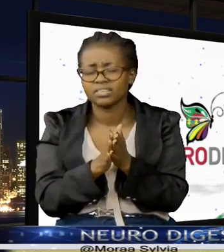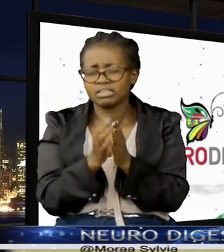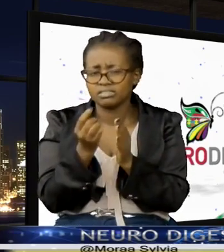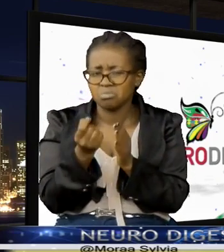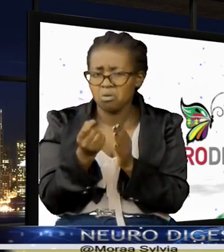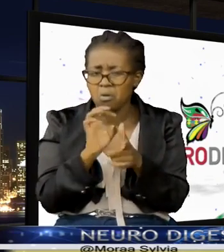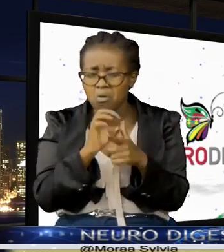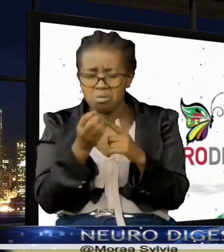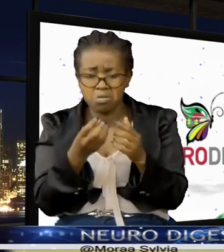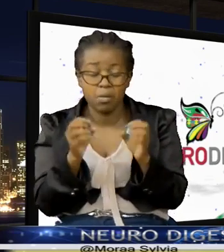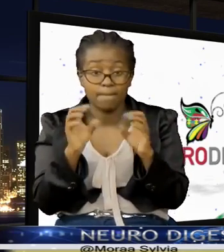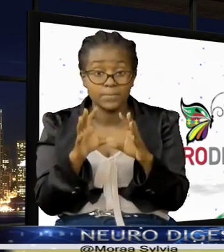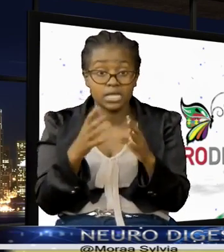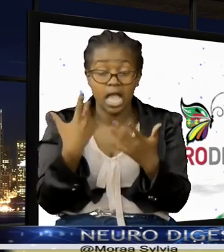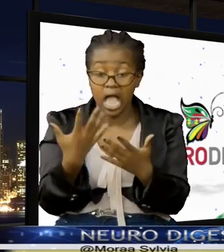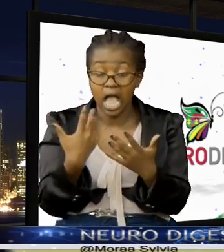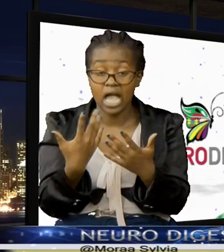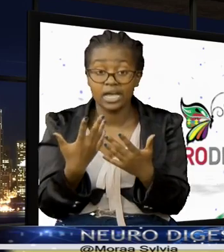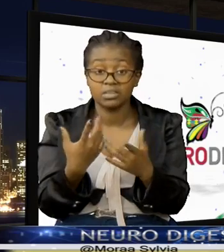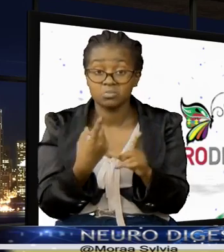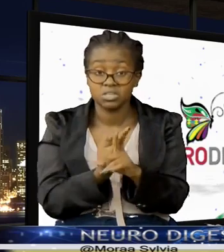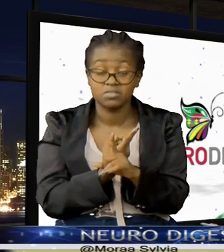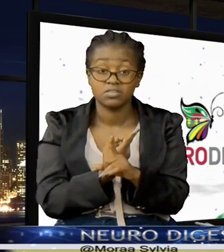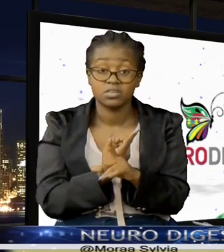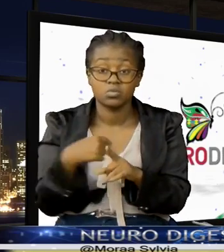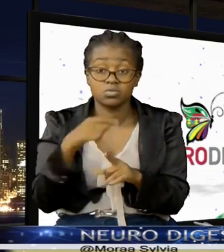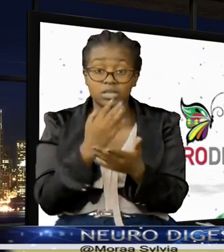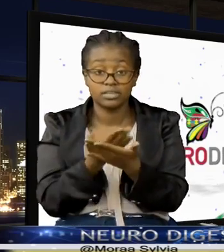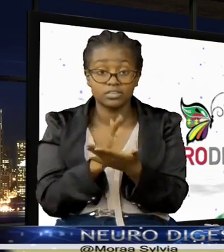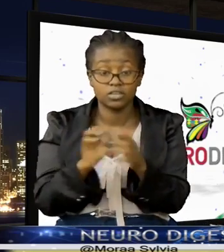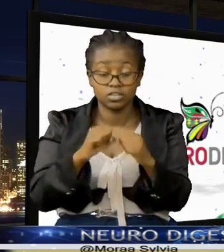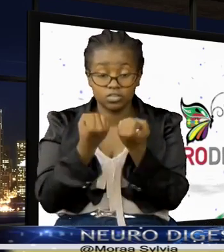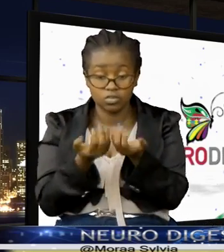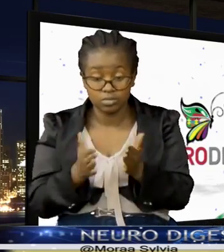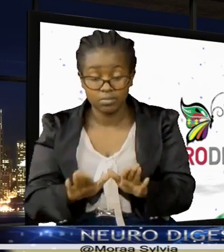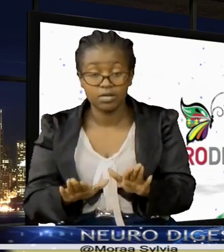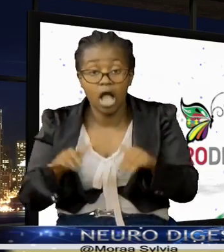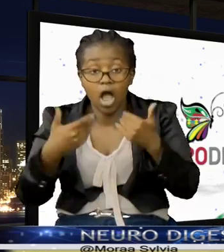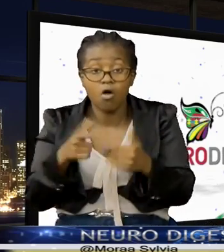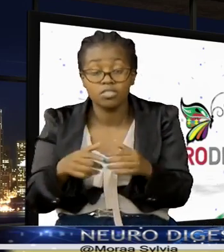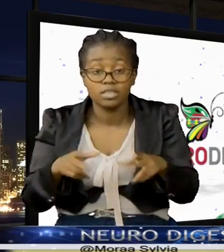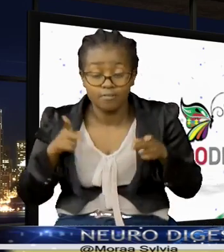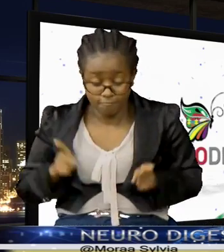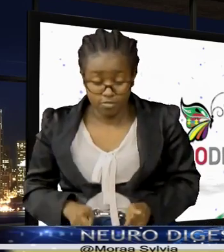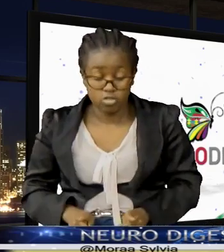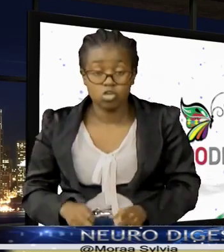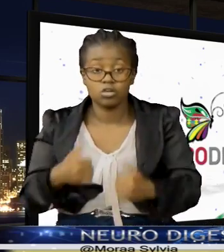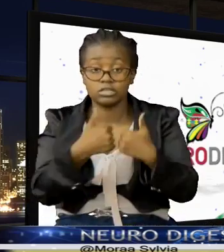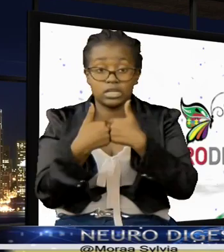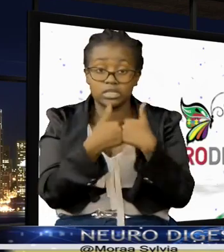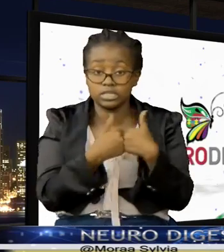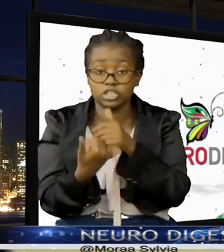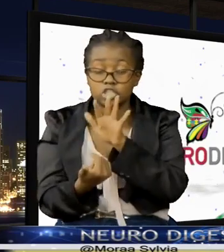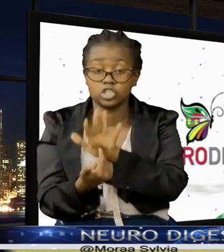and their hands will be a bit different. We shall share on our social media pages how these physical challenges